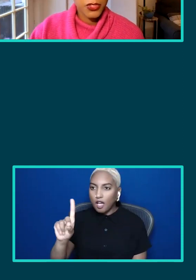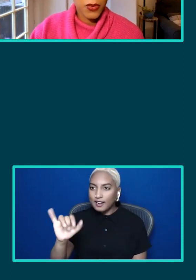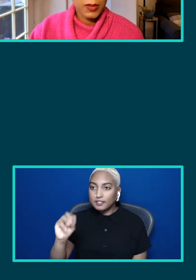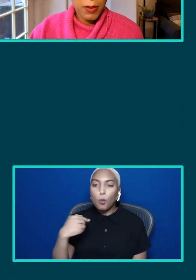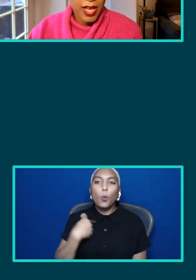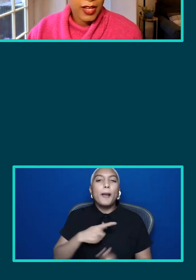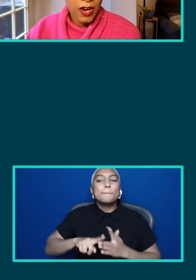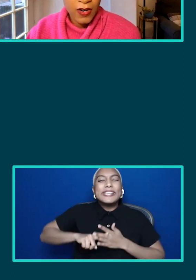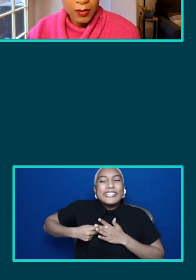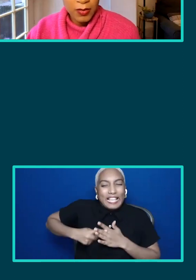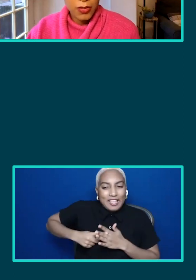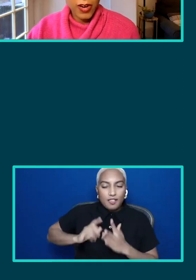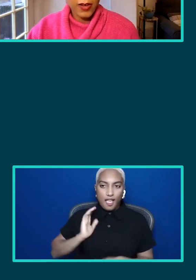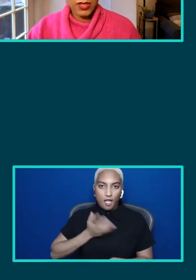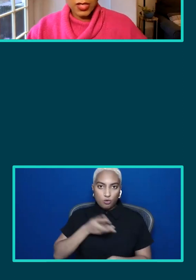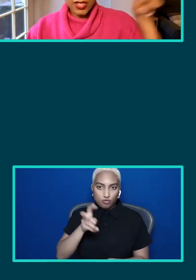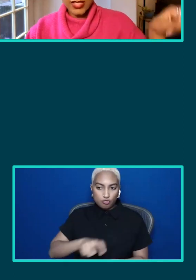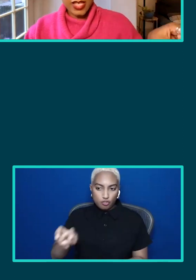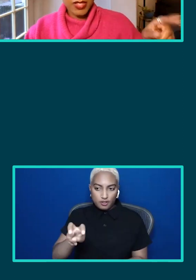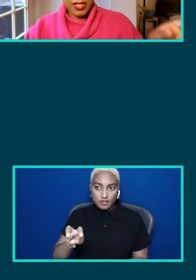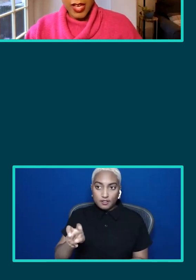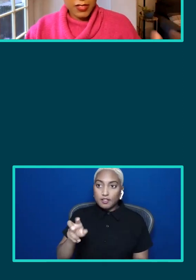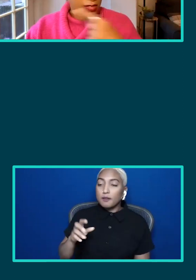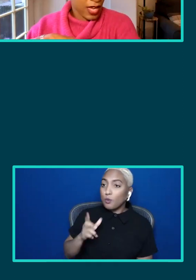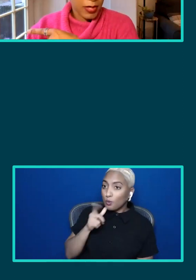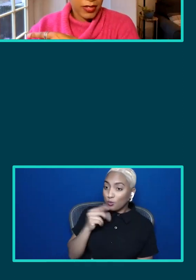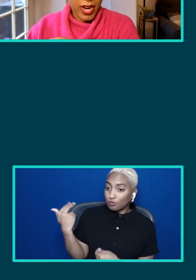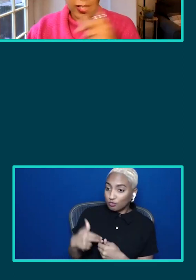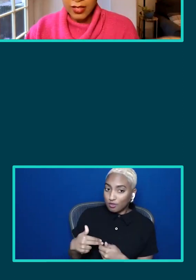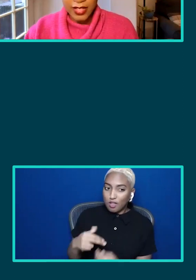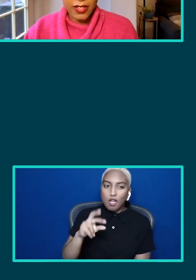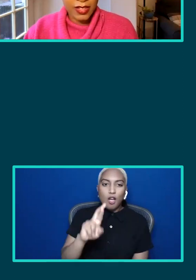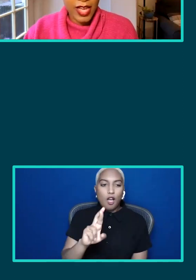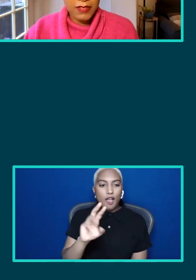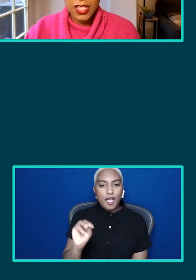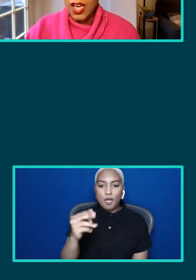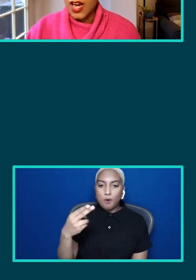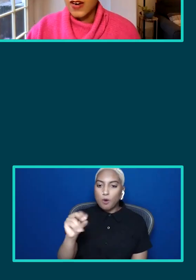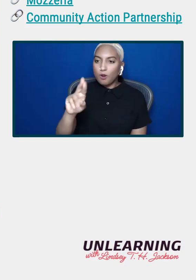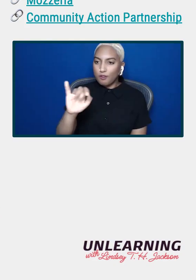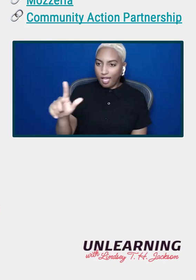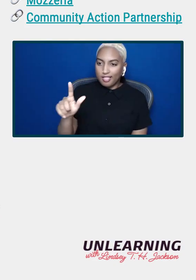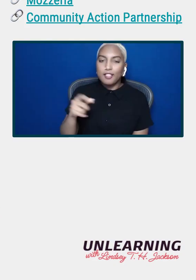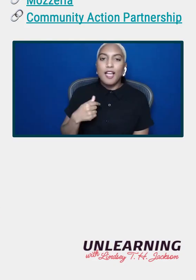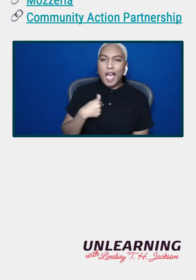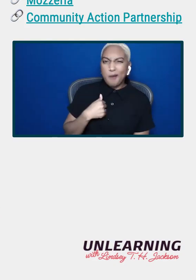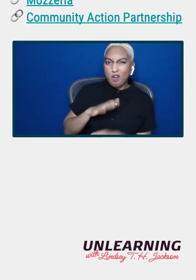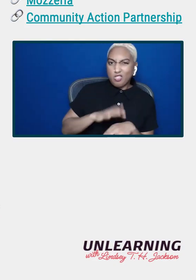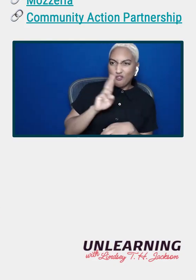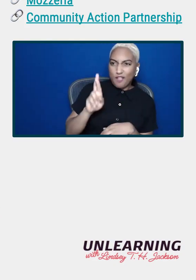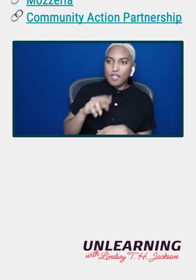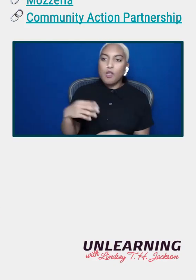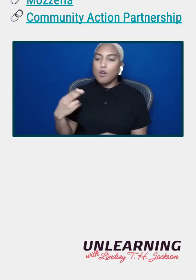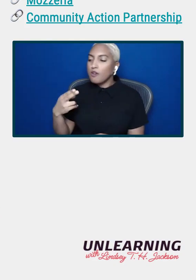and I am joined by R.M. Horrell. That's them on the left. I'm on the right. They're on the left. R.M. is the